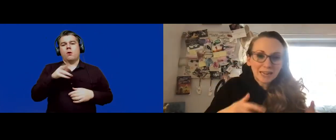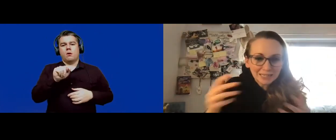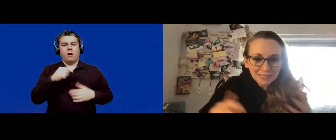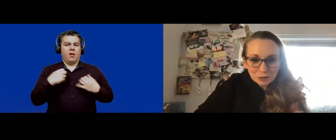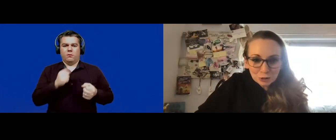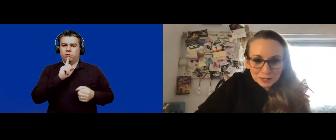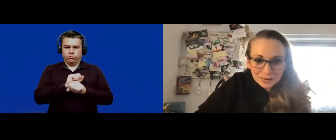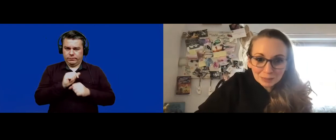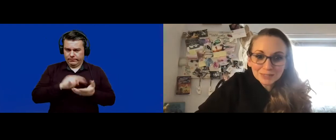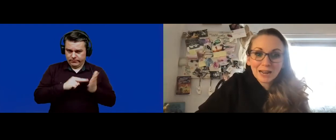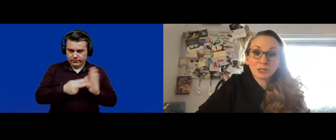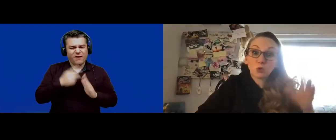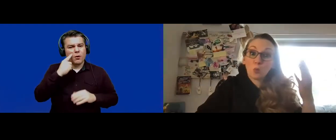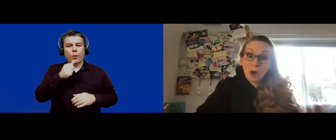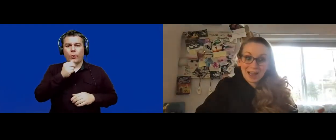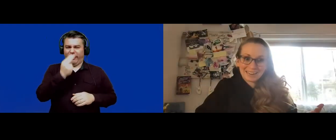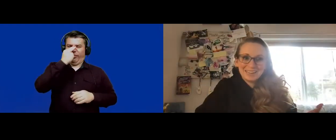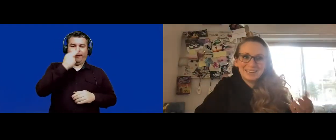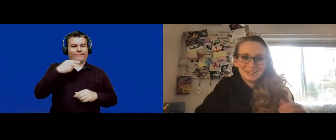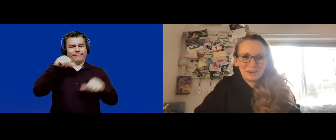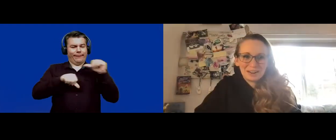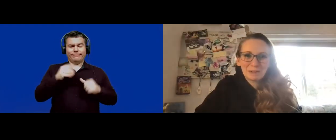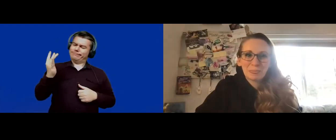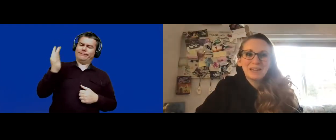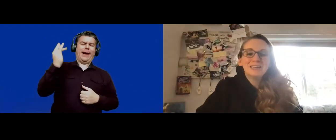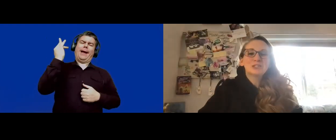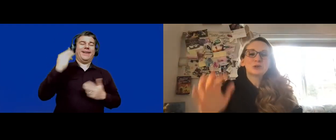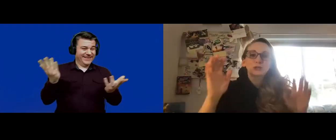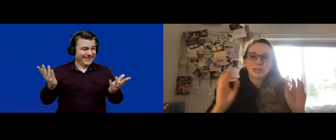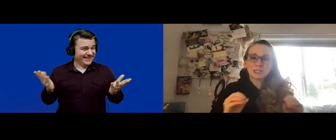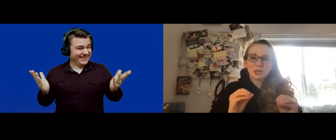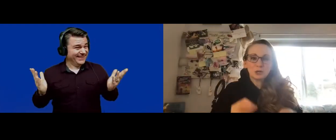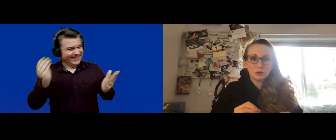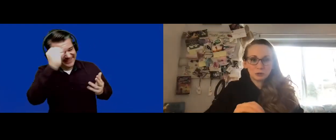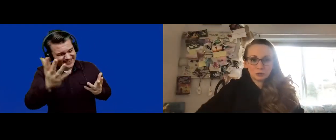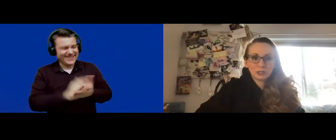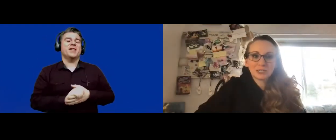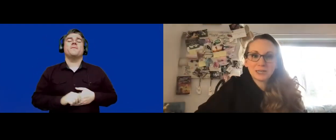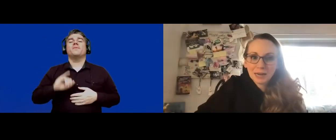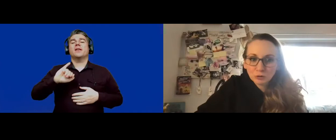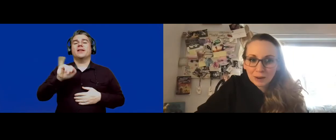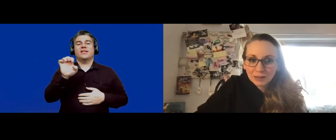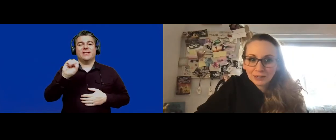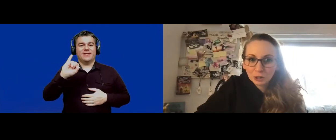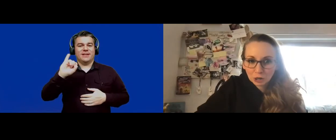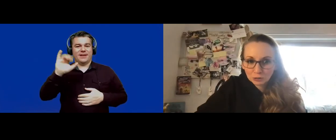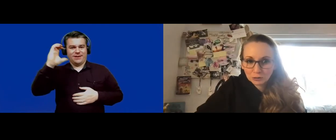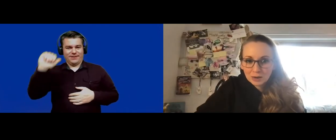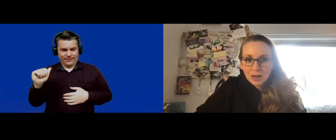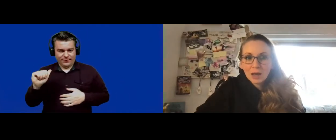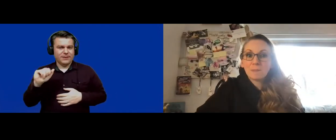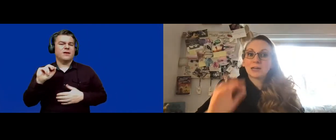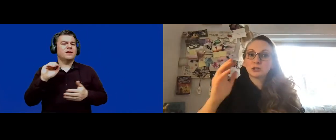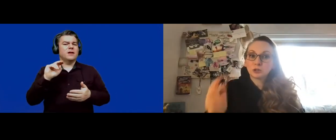the sciencey, nerdy types that ask why. All right. So Jessica Hugendorn, she's a naturopathic